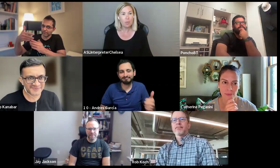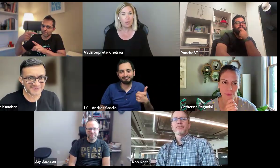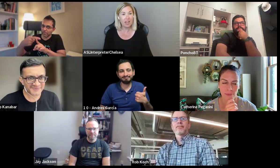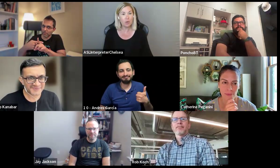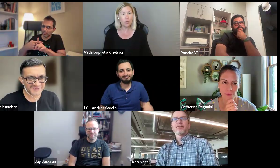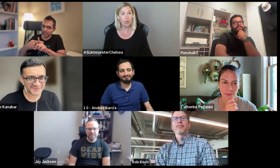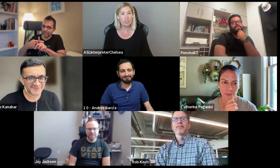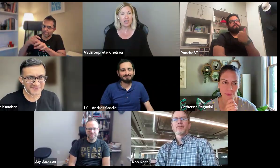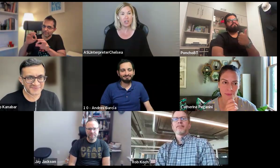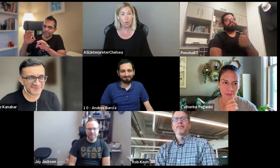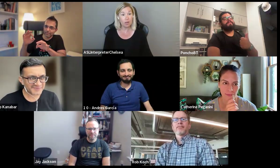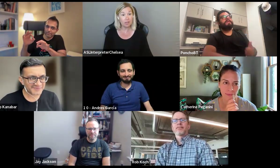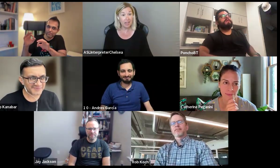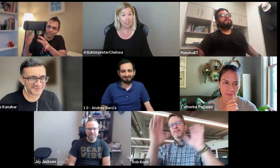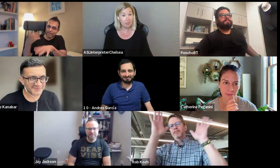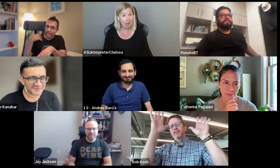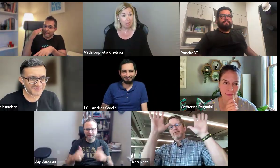Okay, well then we will see you all next month.